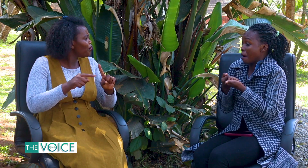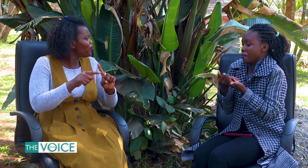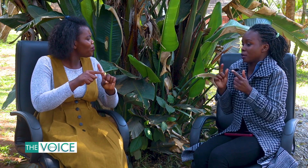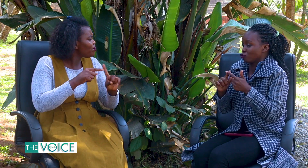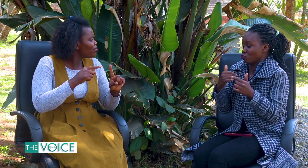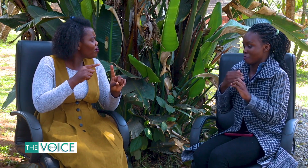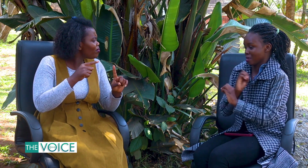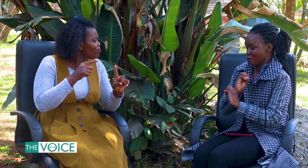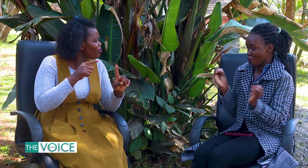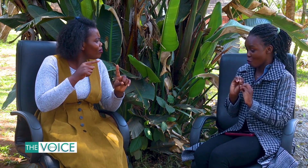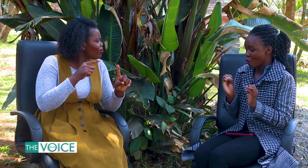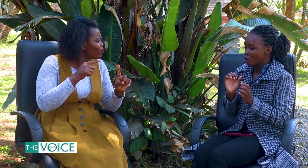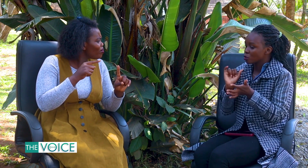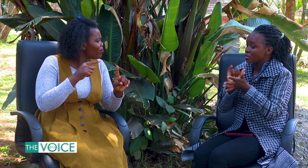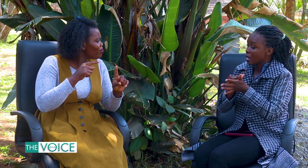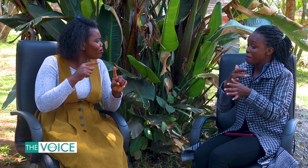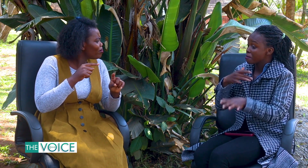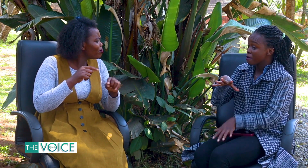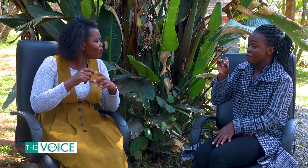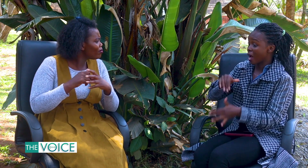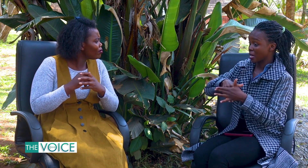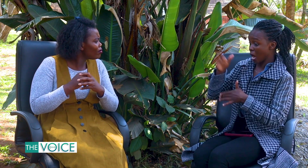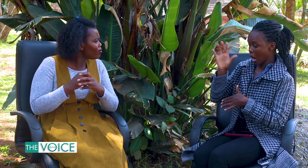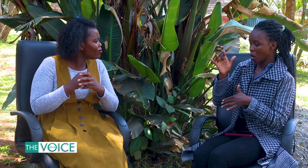did not kill me. But what happened is,